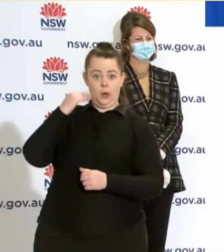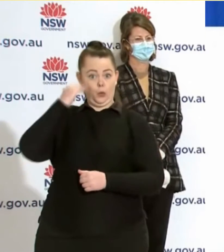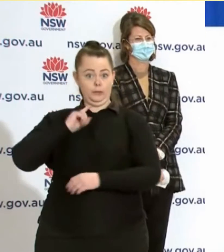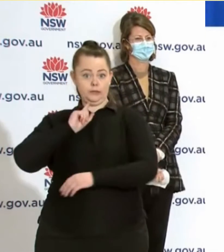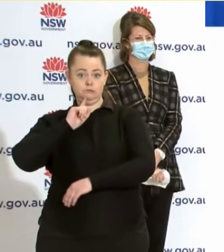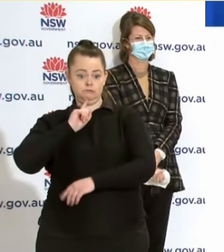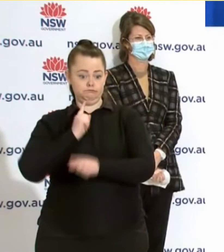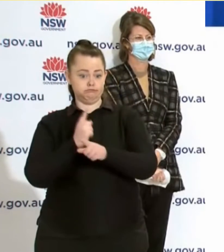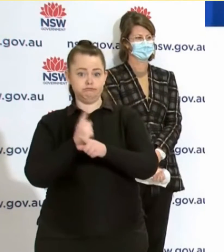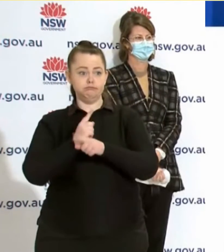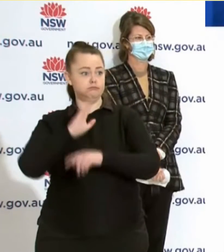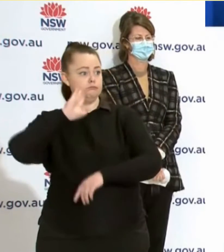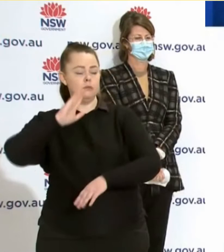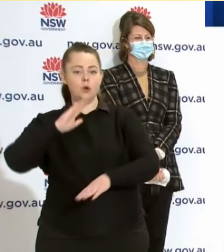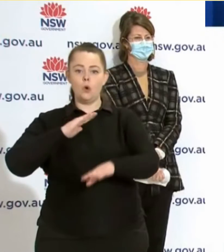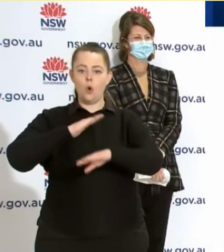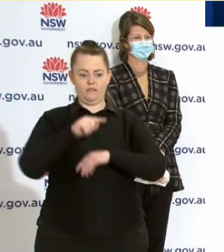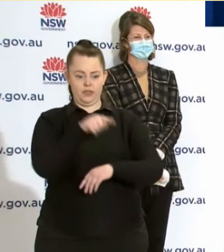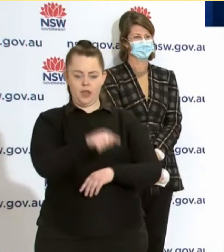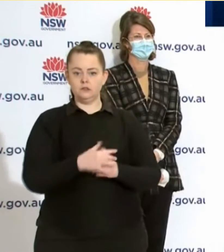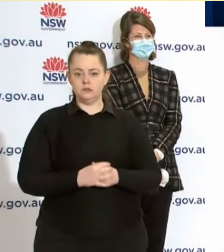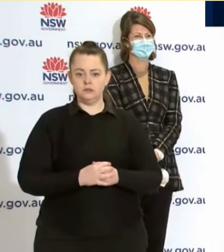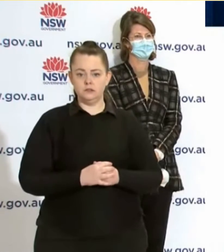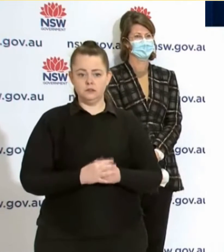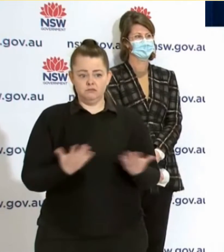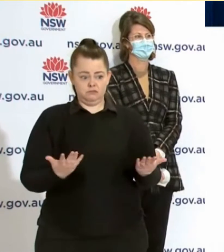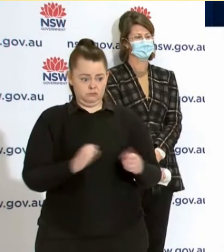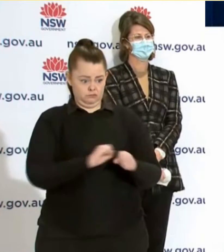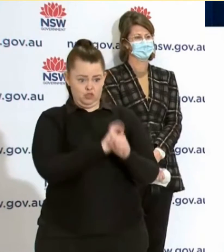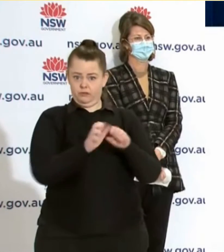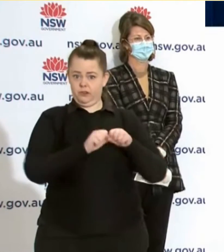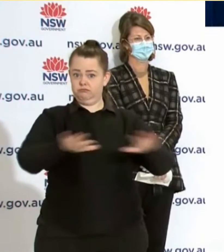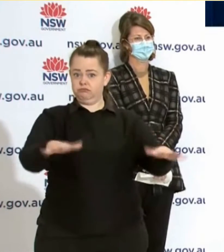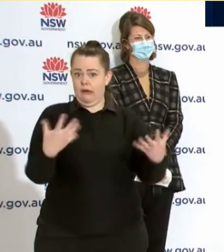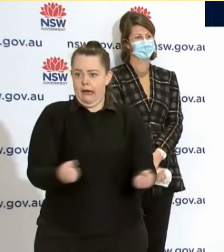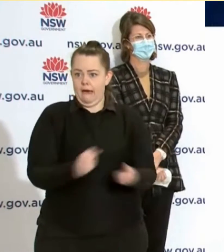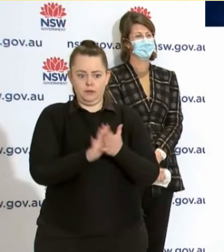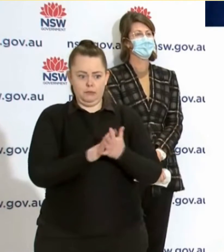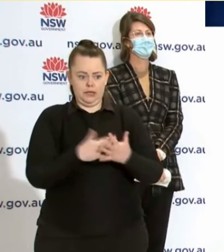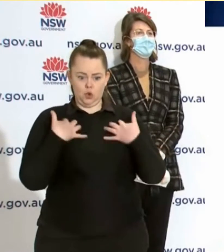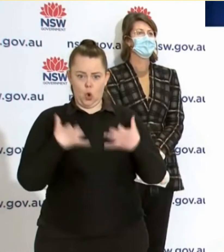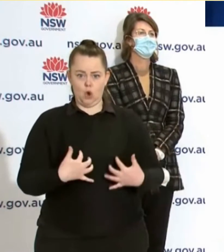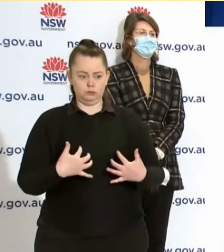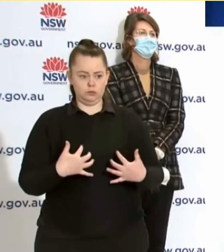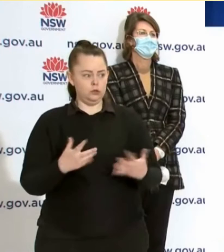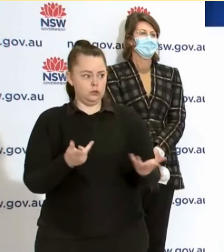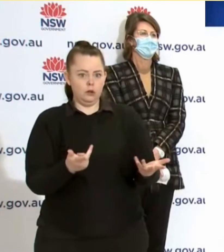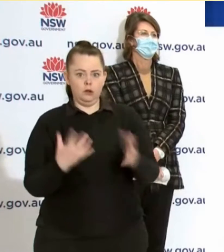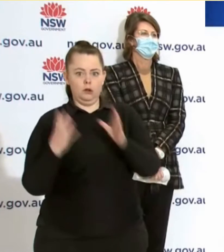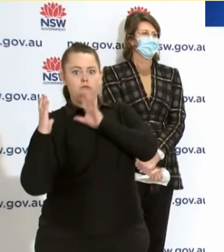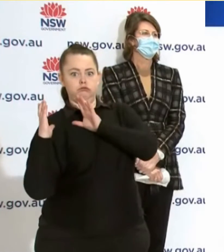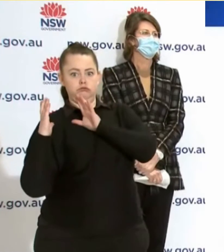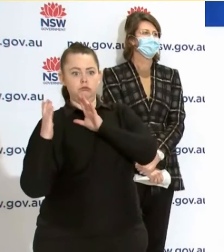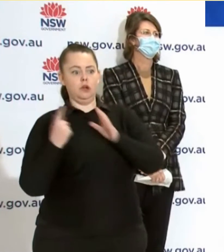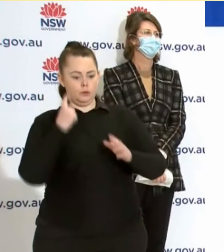hospital capacity across the state. We're in the middle of a pandemic. There's no doubt the system is stretched, but you'd expect that. But it's coping